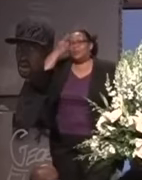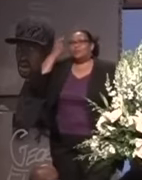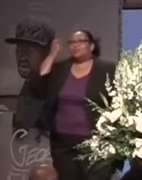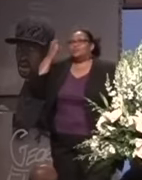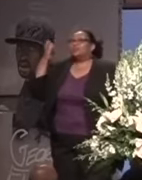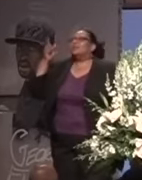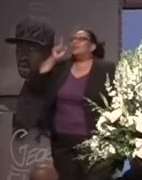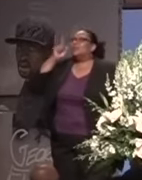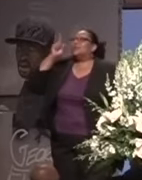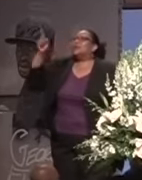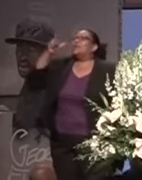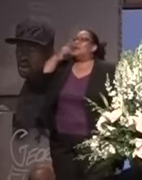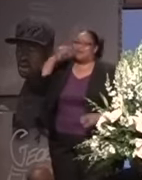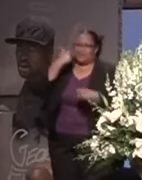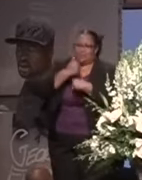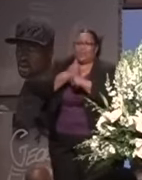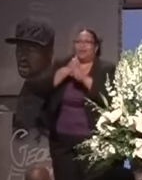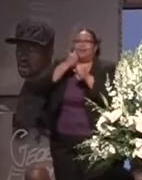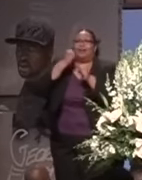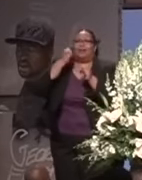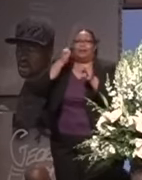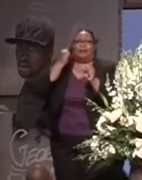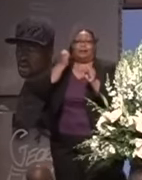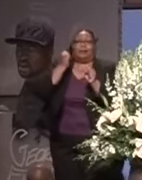all belongs to him.